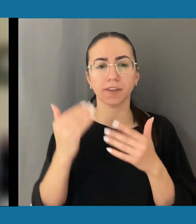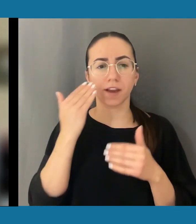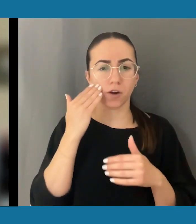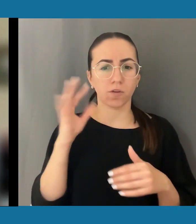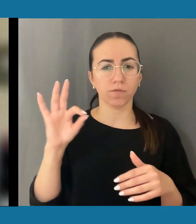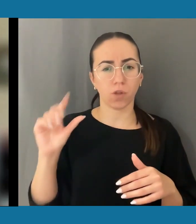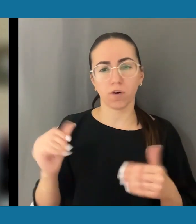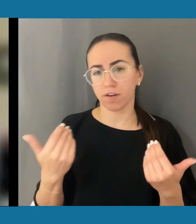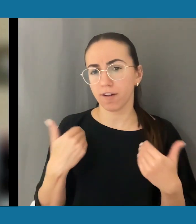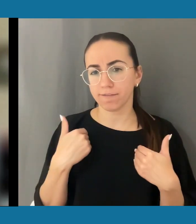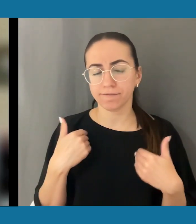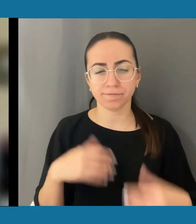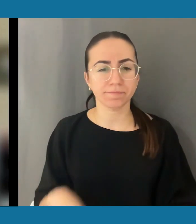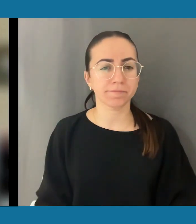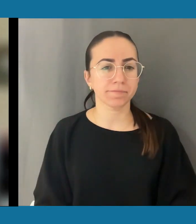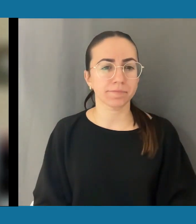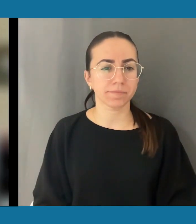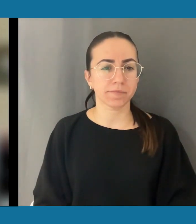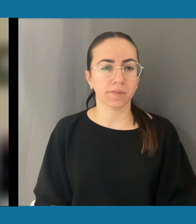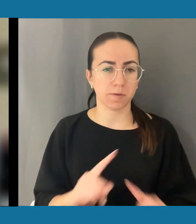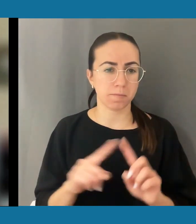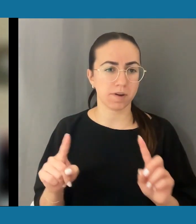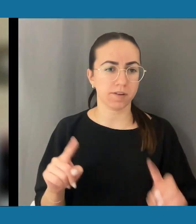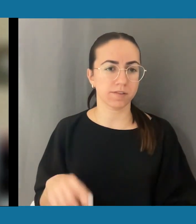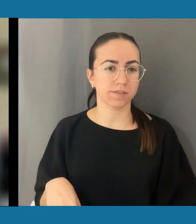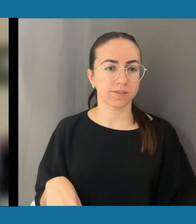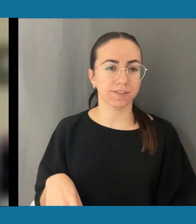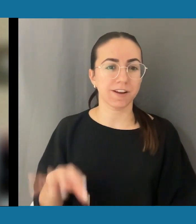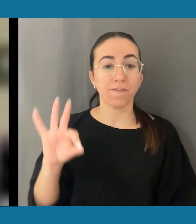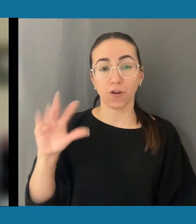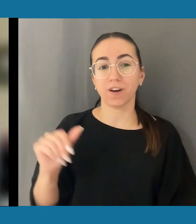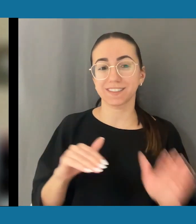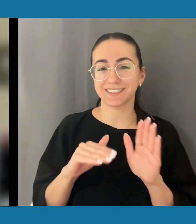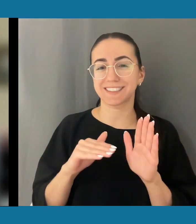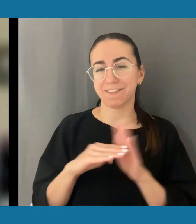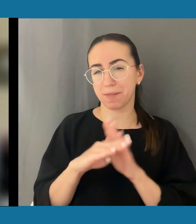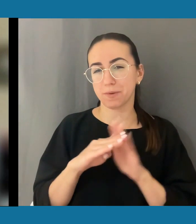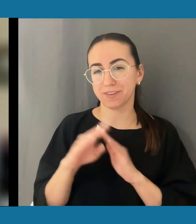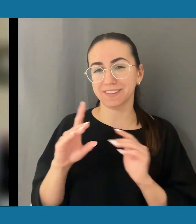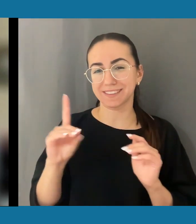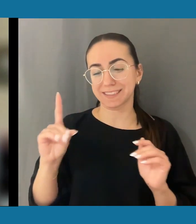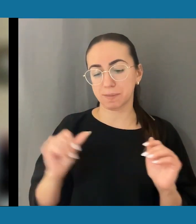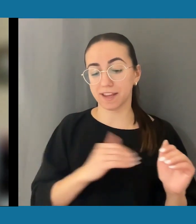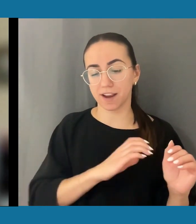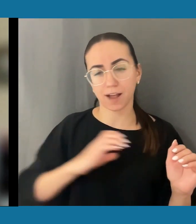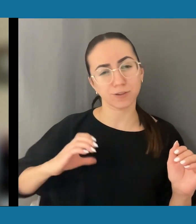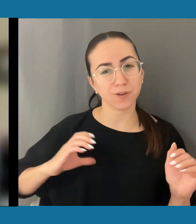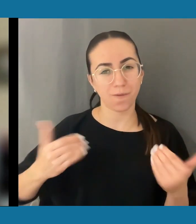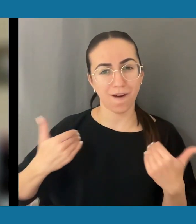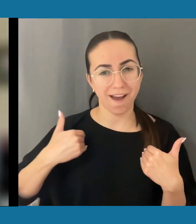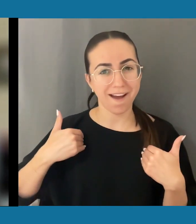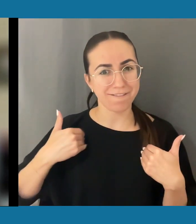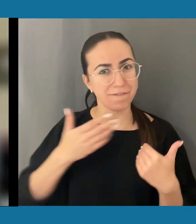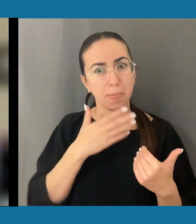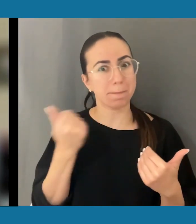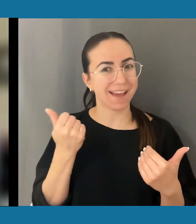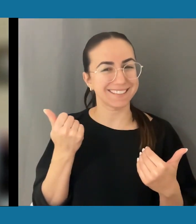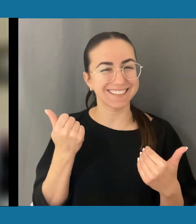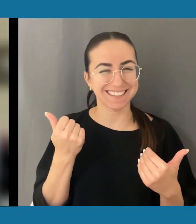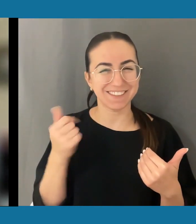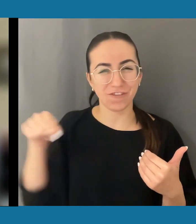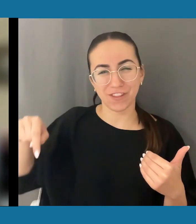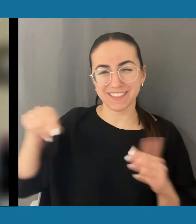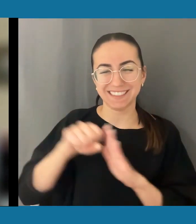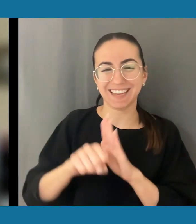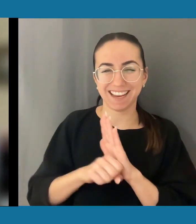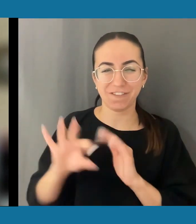online. But I think that the Florida Developmental Disability Council website has probably the best one for